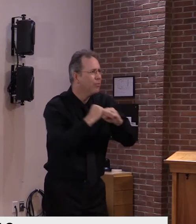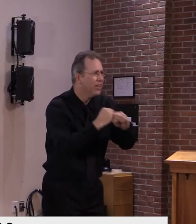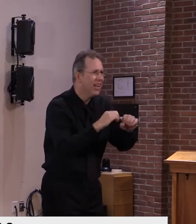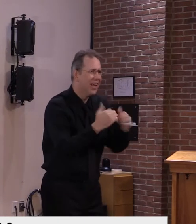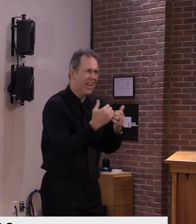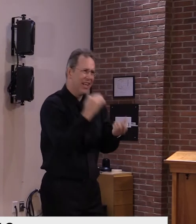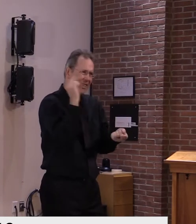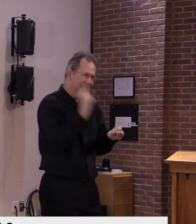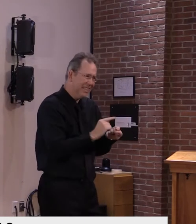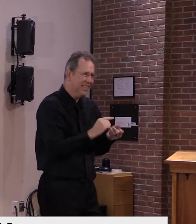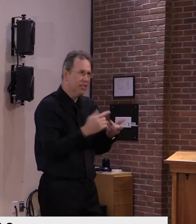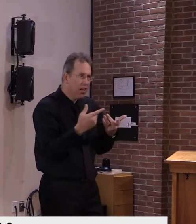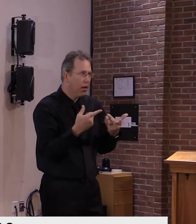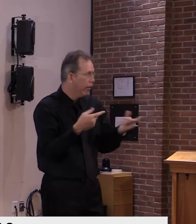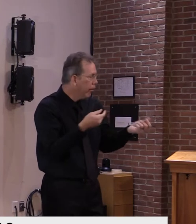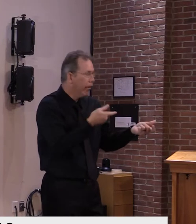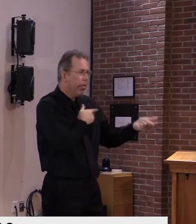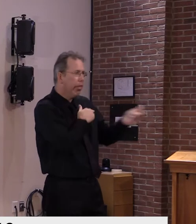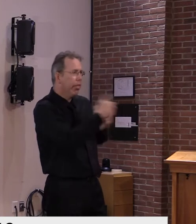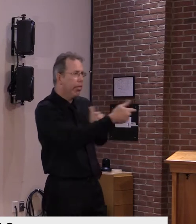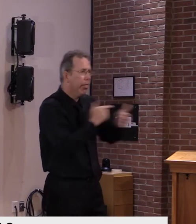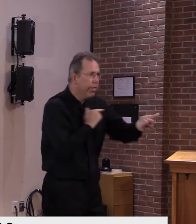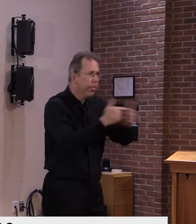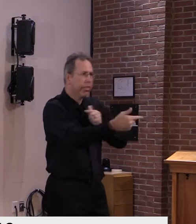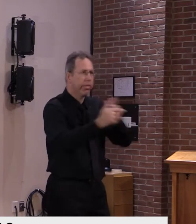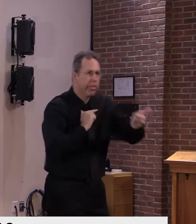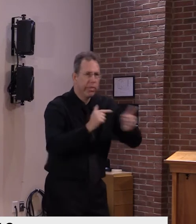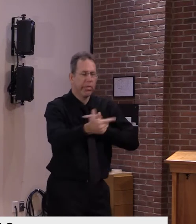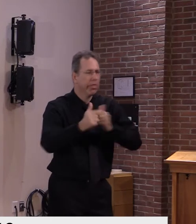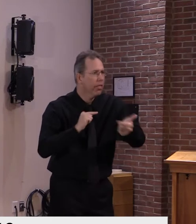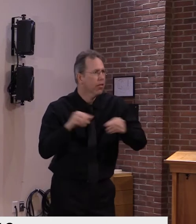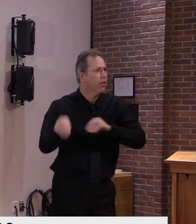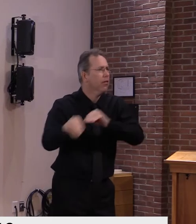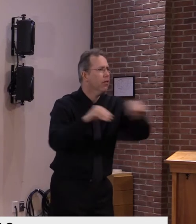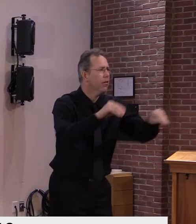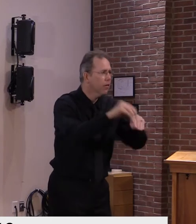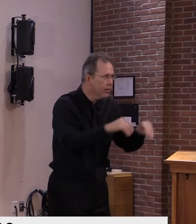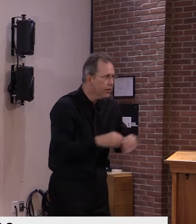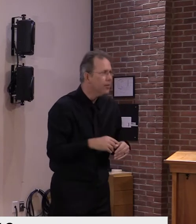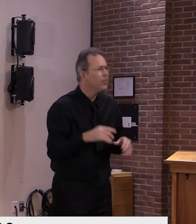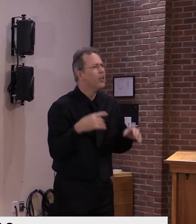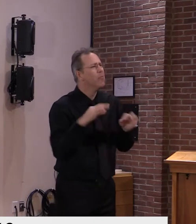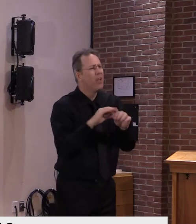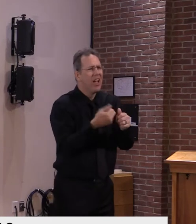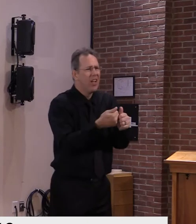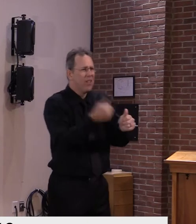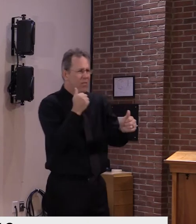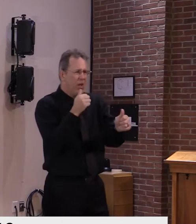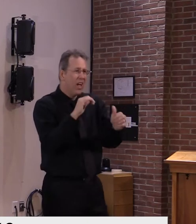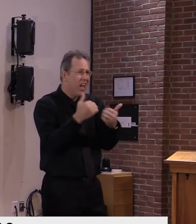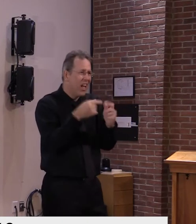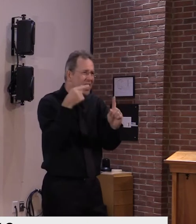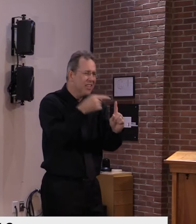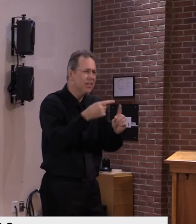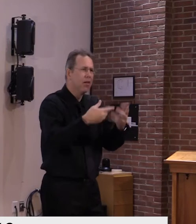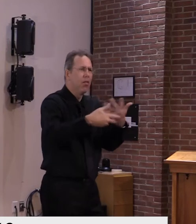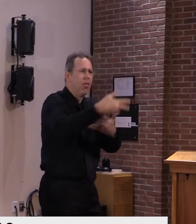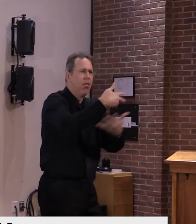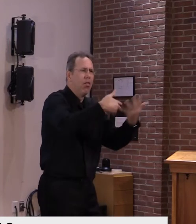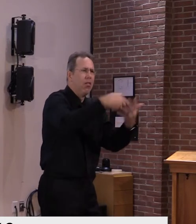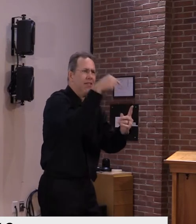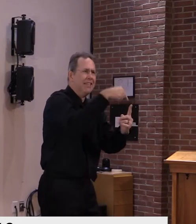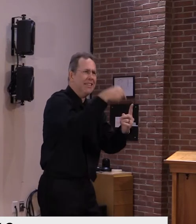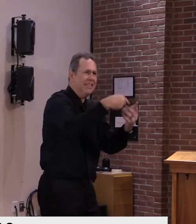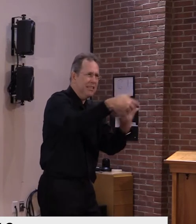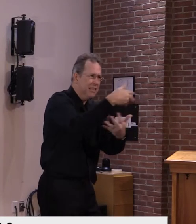another. And that is by continuing to avoid gatherings of any sort, especially multi-household